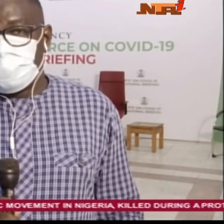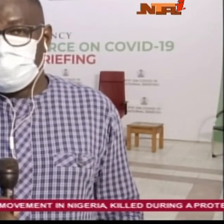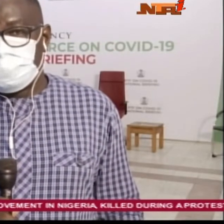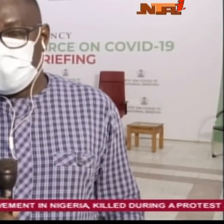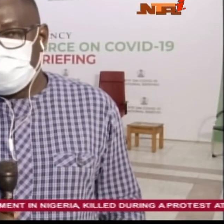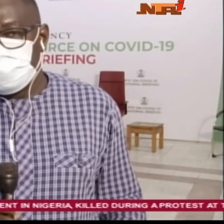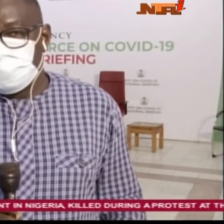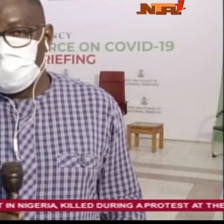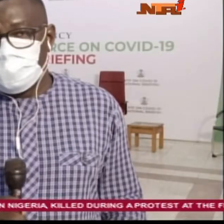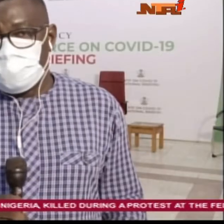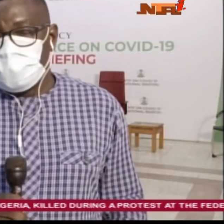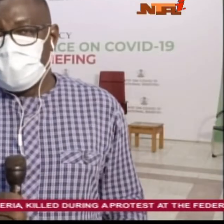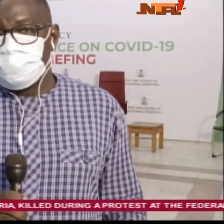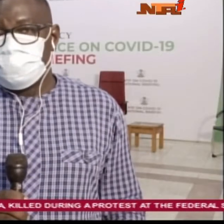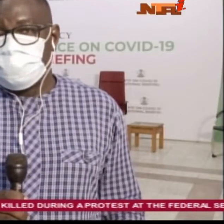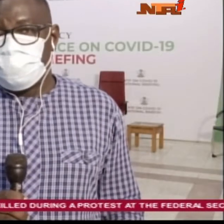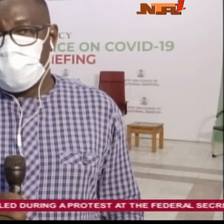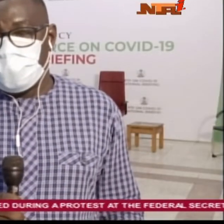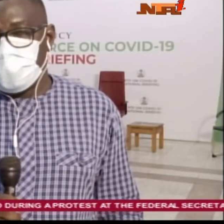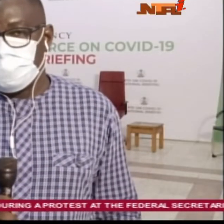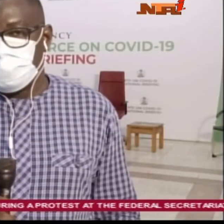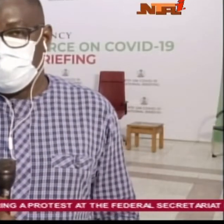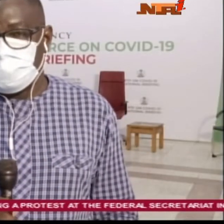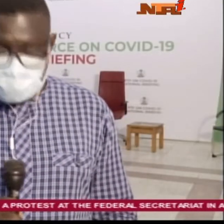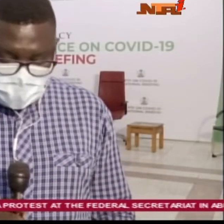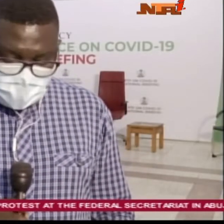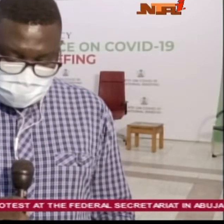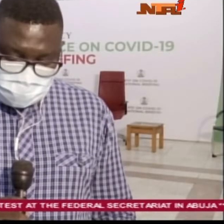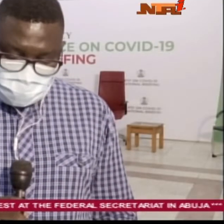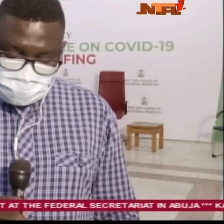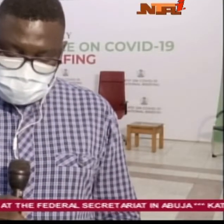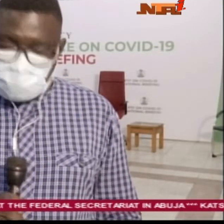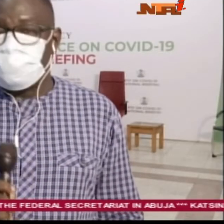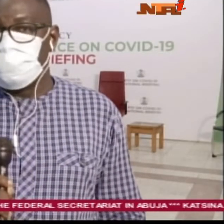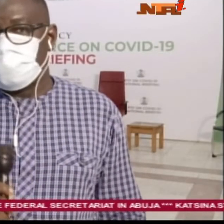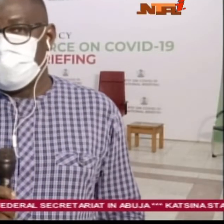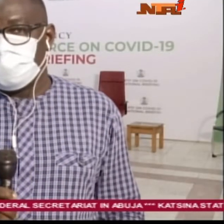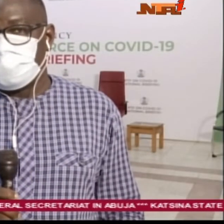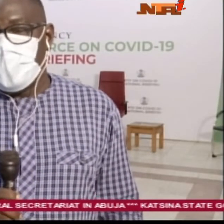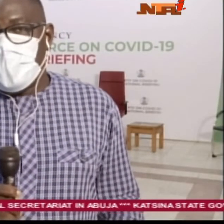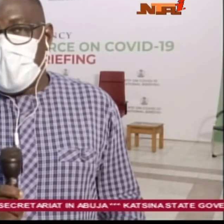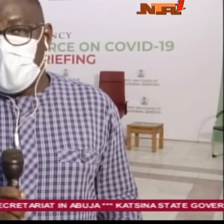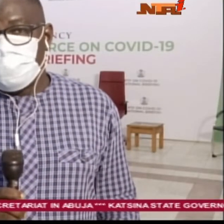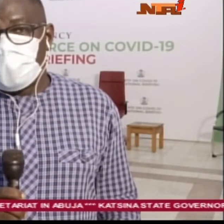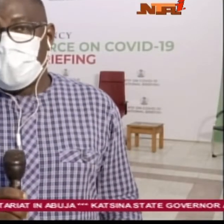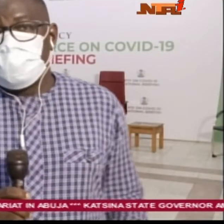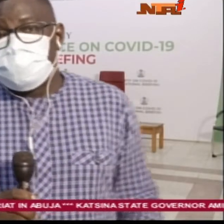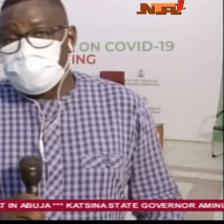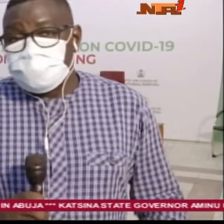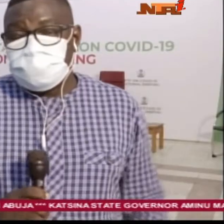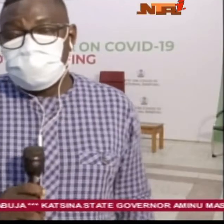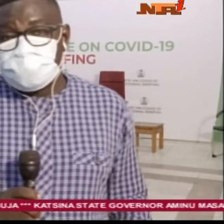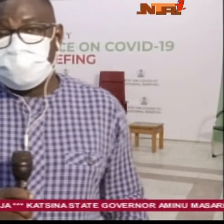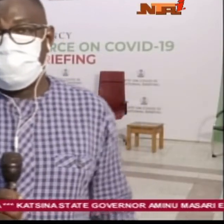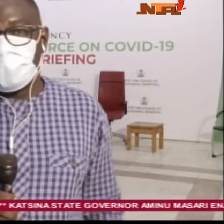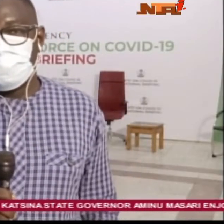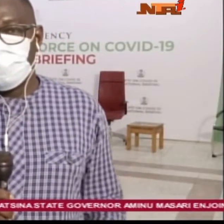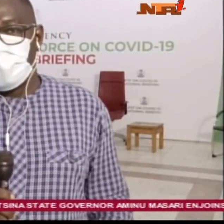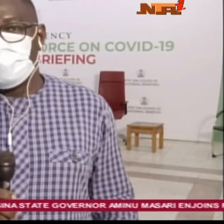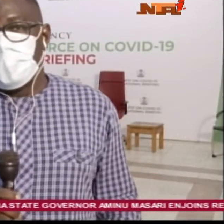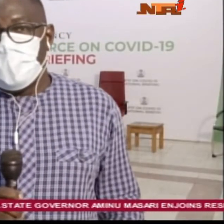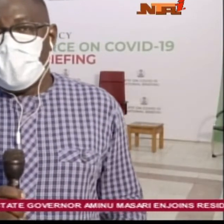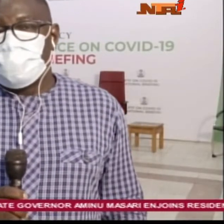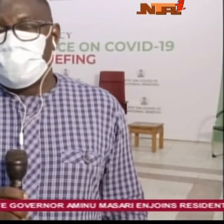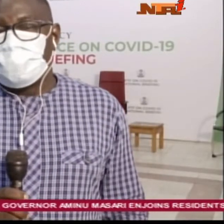from 10 p.m. to 4 a.m. in the morning. So the curfew remains. However, the interstate travel